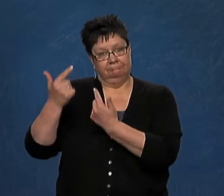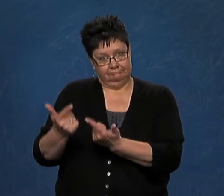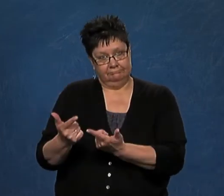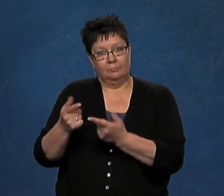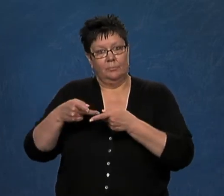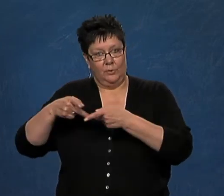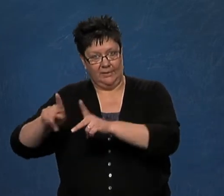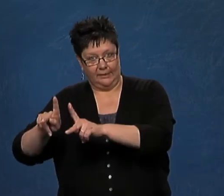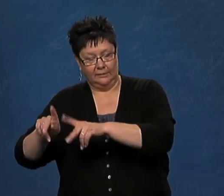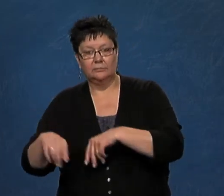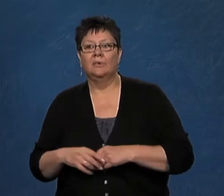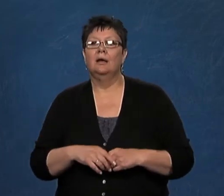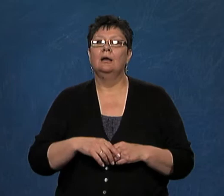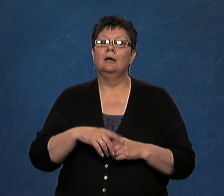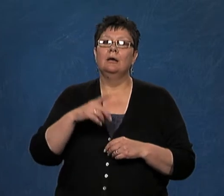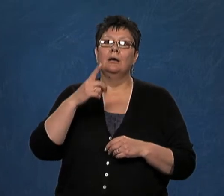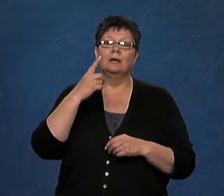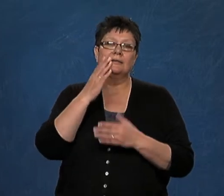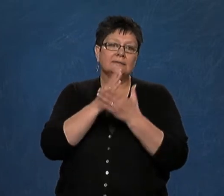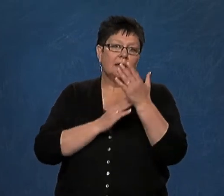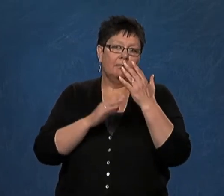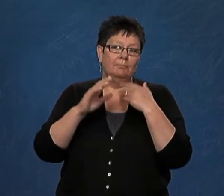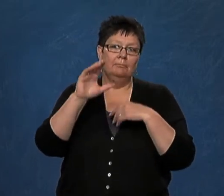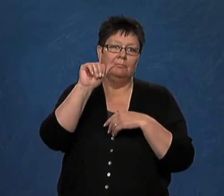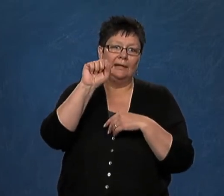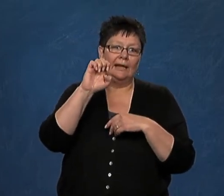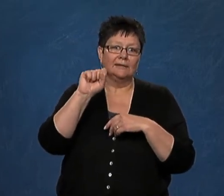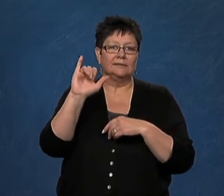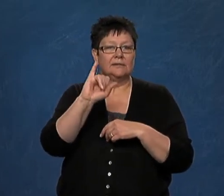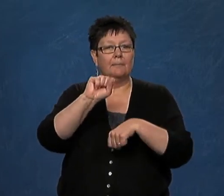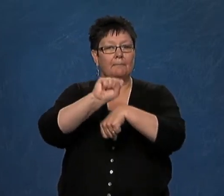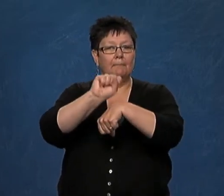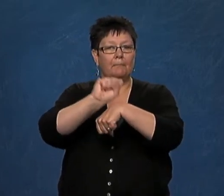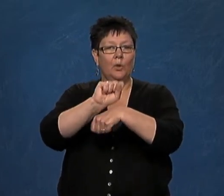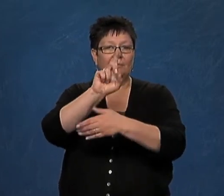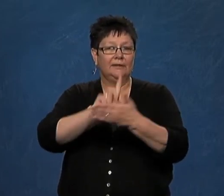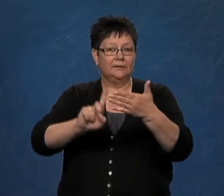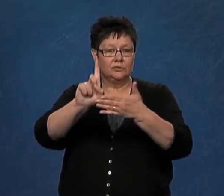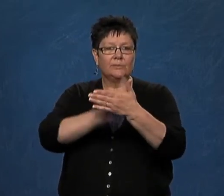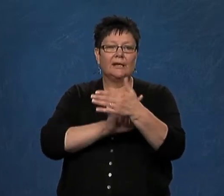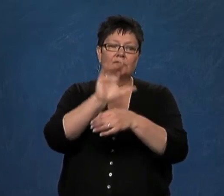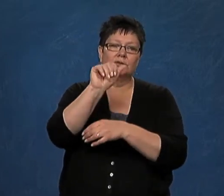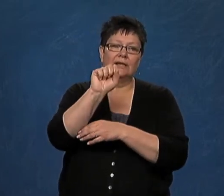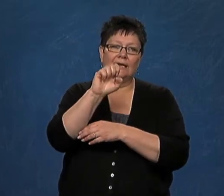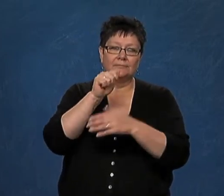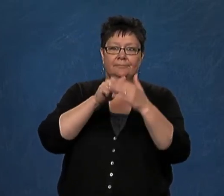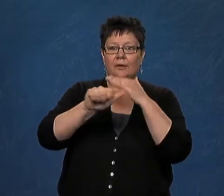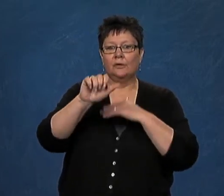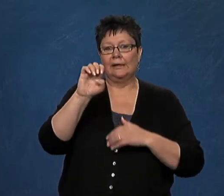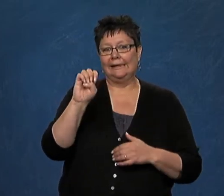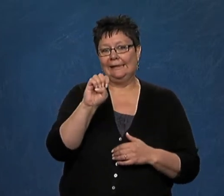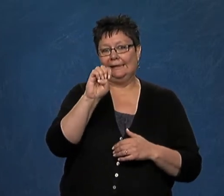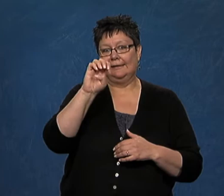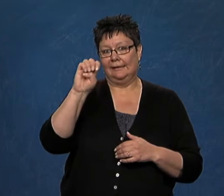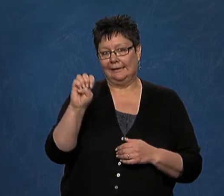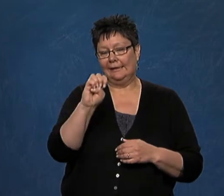any eyewitnesses, that was allowed. In some cases, like employment discrimination